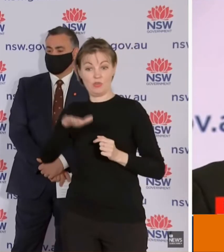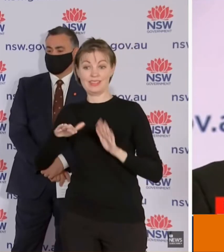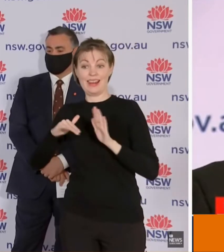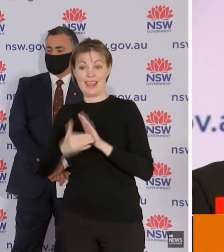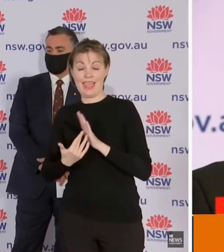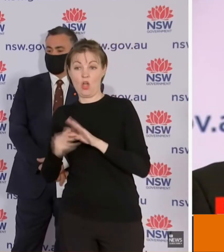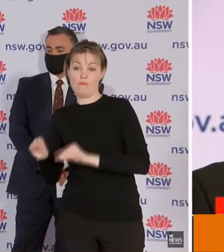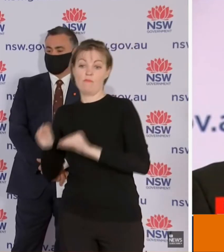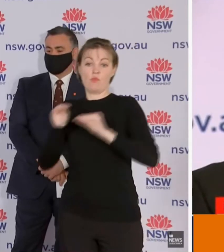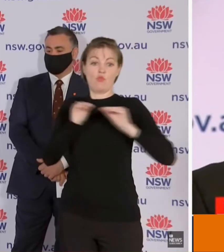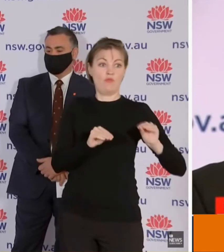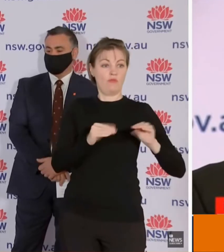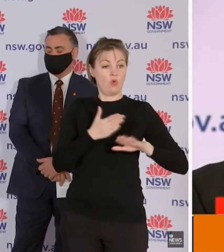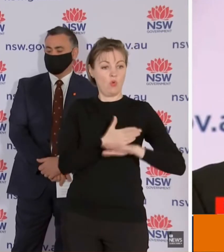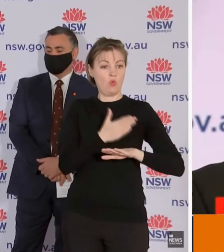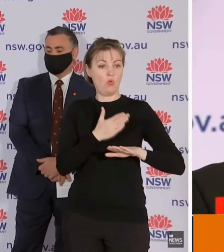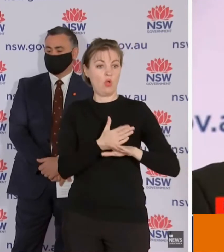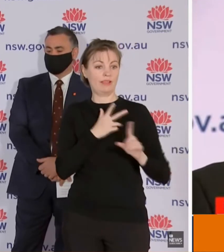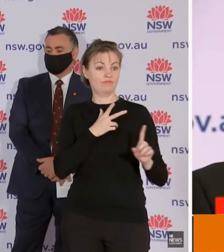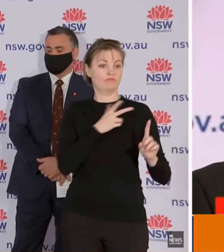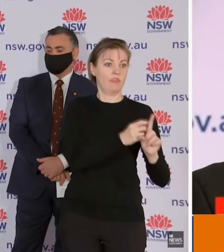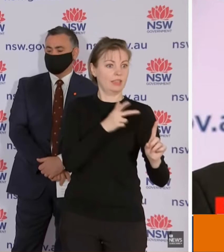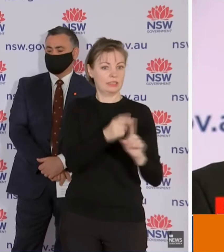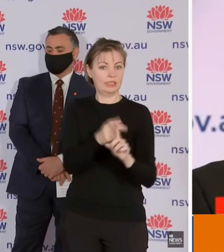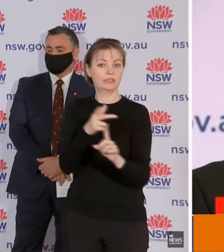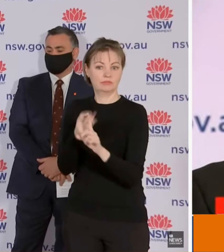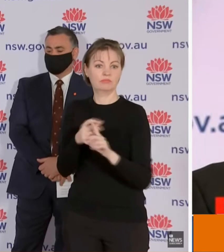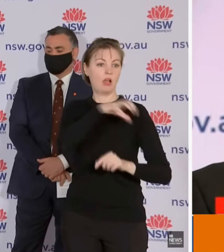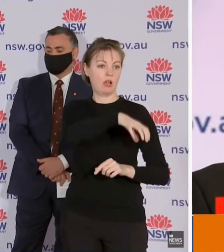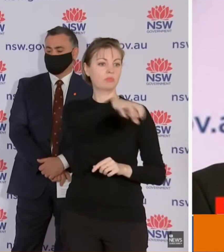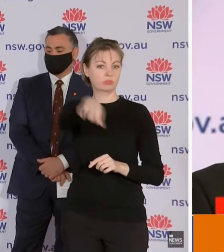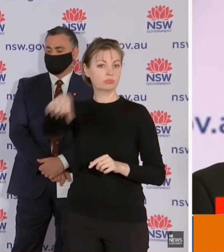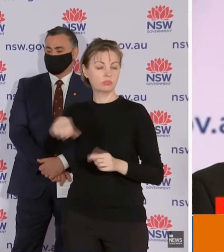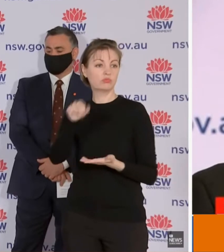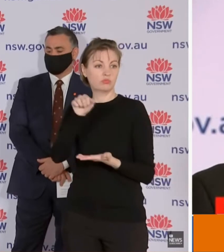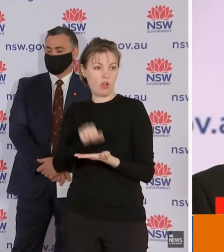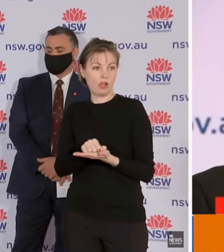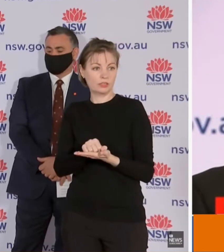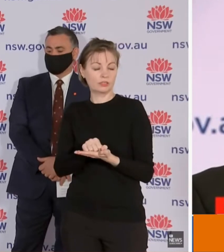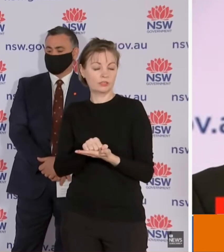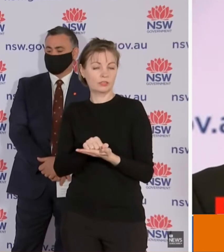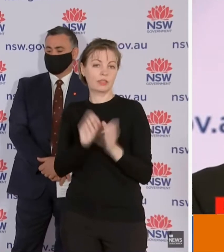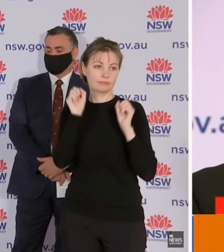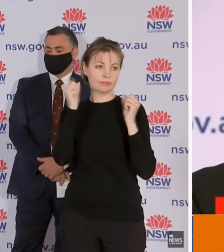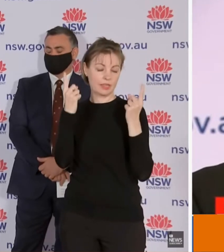work, and that is vaccinating in our various vaccine centres. And so you'd expect that sort of pressure, but I certainly haven't heard of